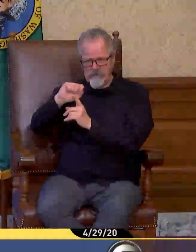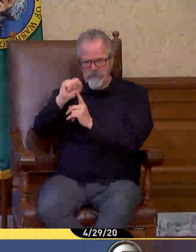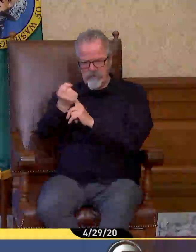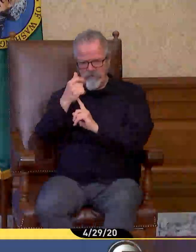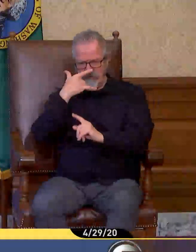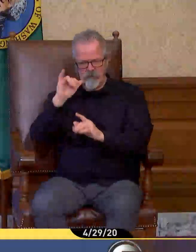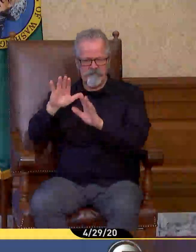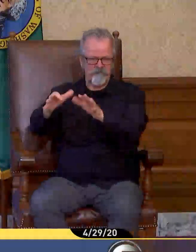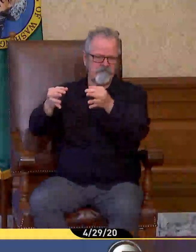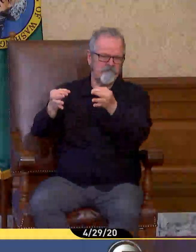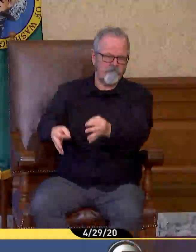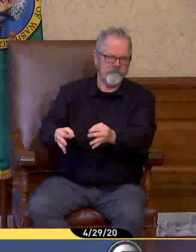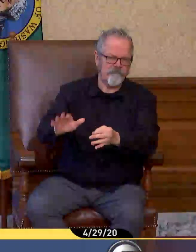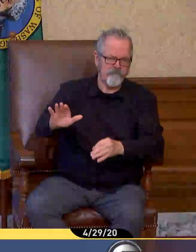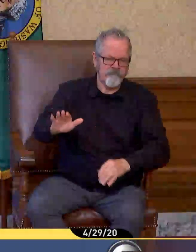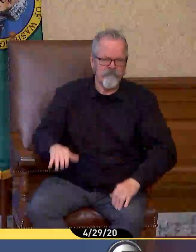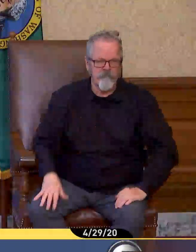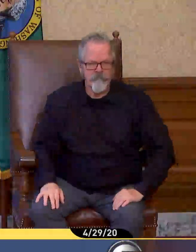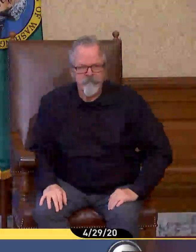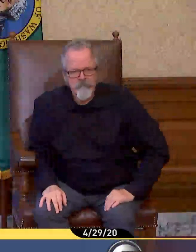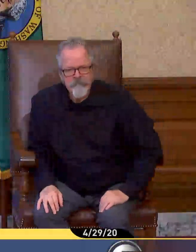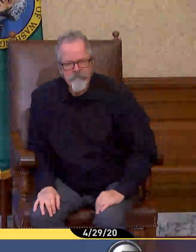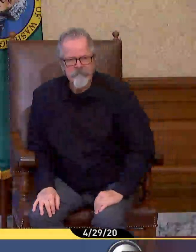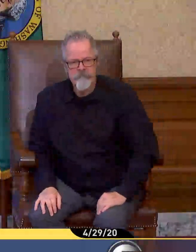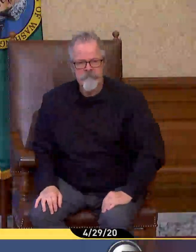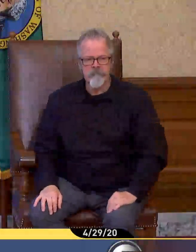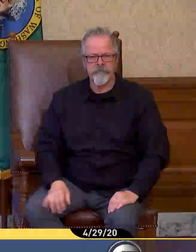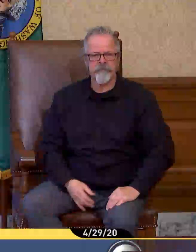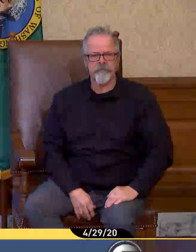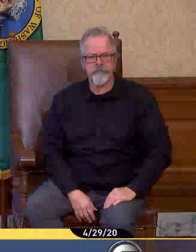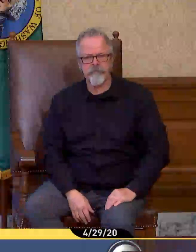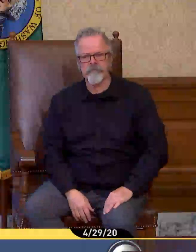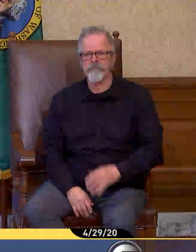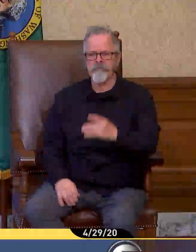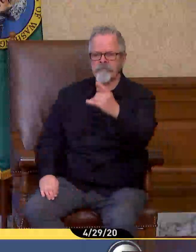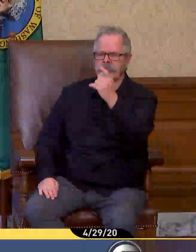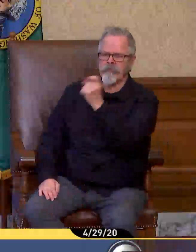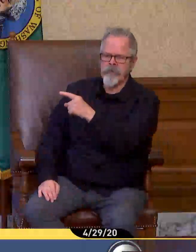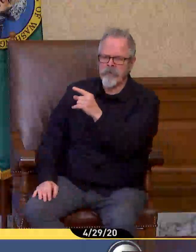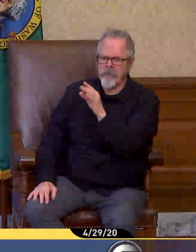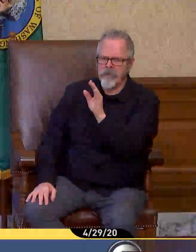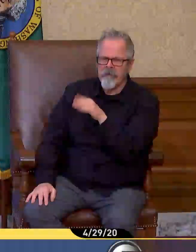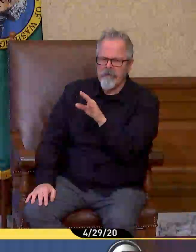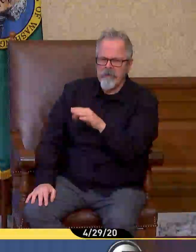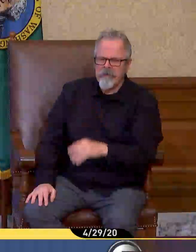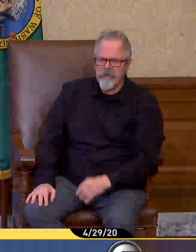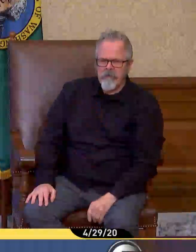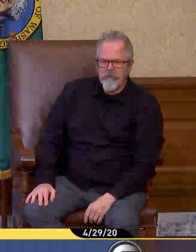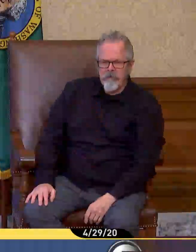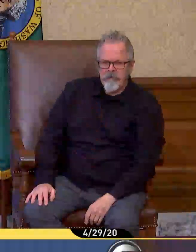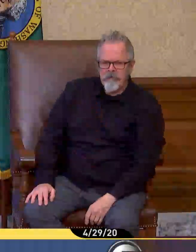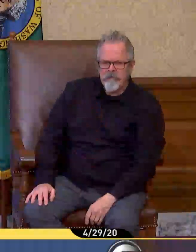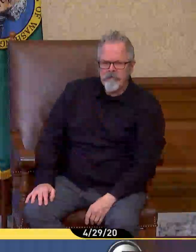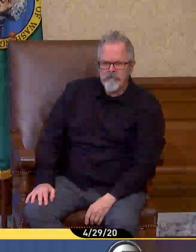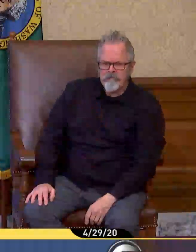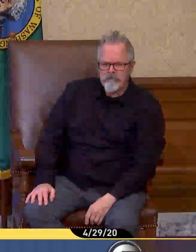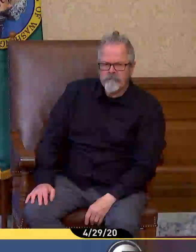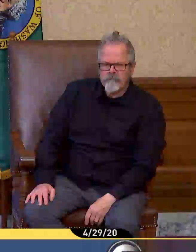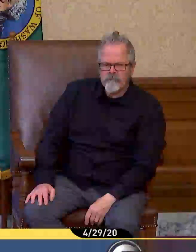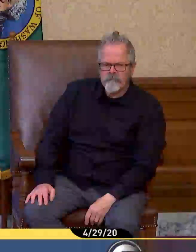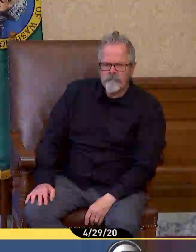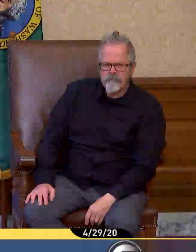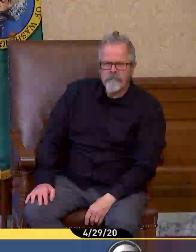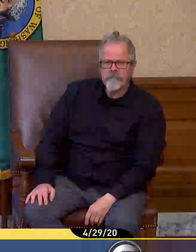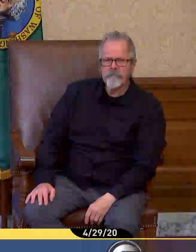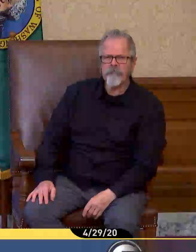tab payments. And a couple of weeks ago, you had said you might consider a grace period for people, perhaps who are unemployed or are struggling. And we